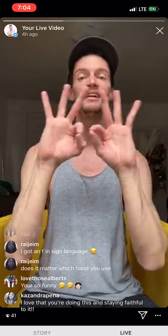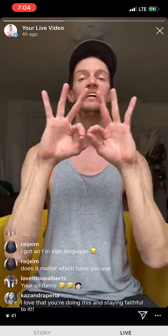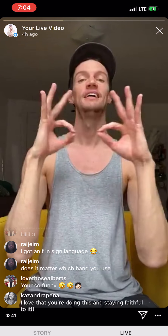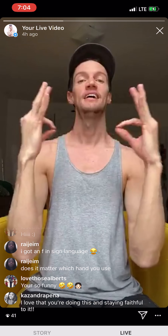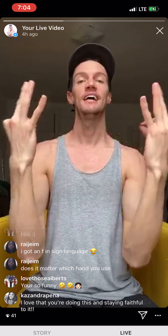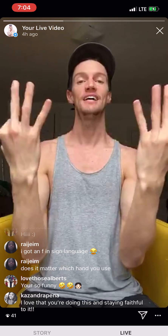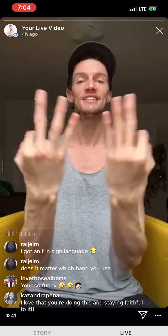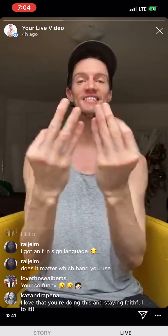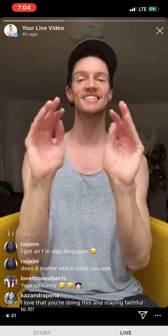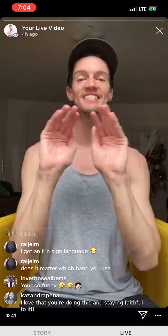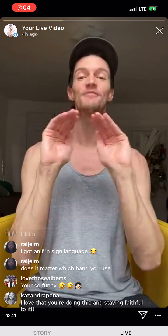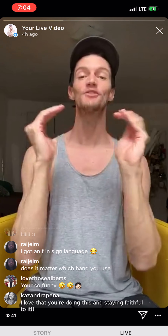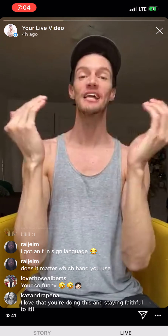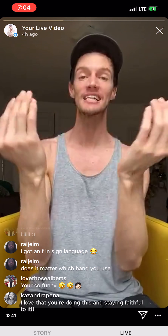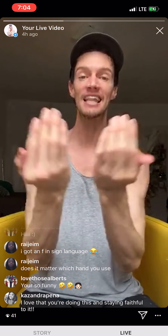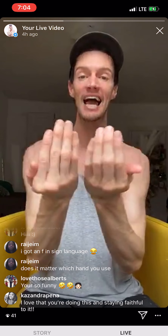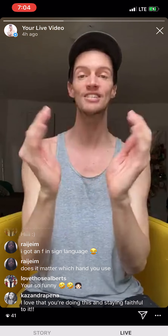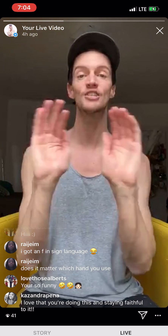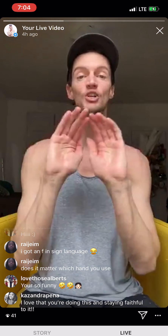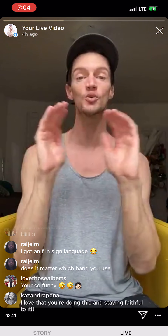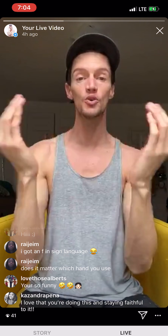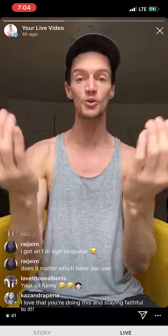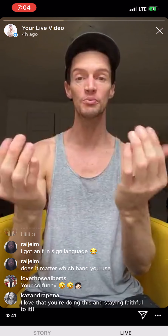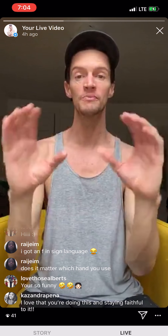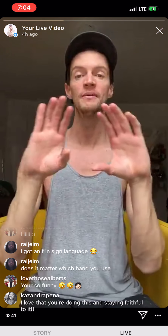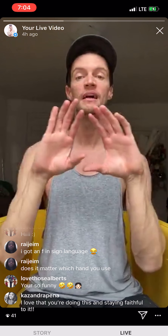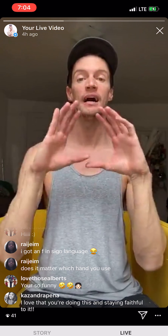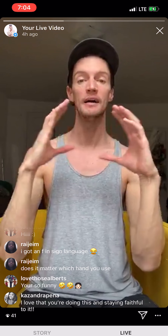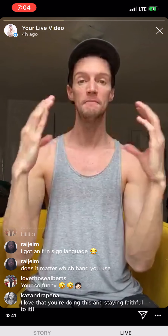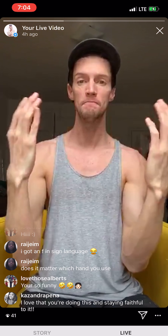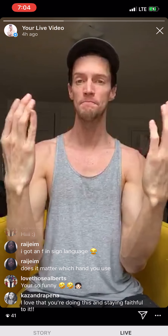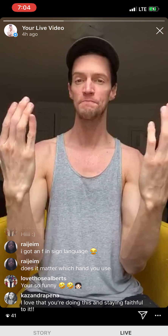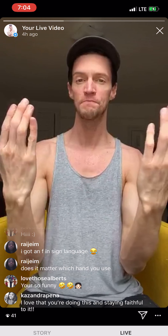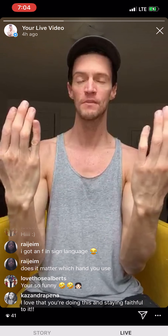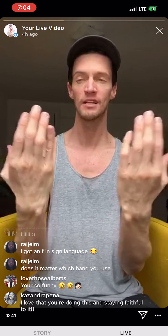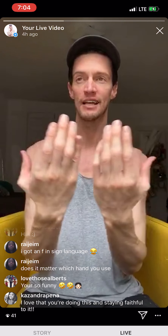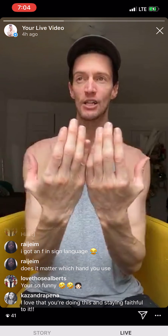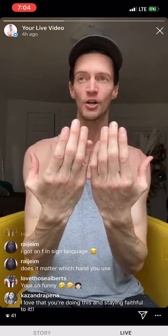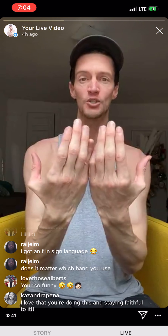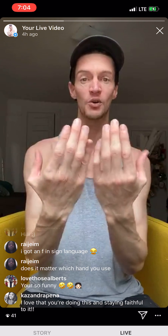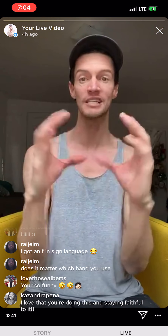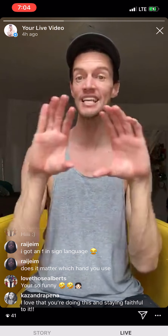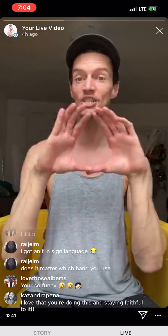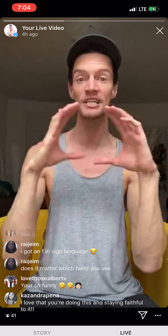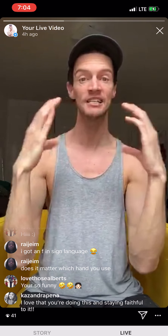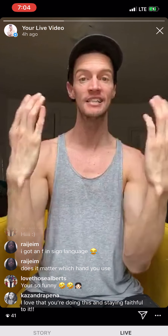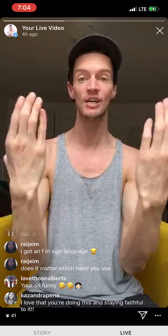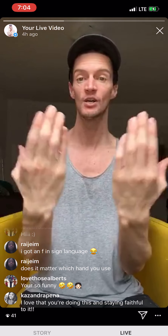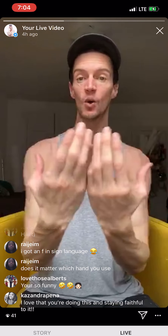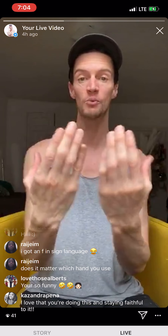Uh this is a sign for like class, group, um like a large organization, corporate,